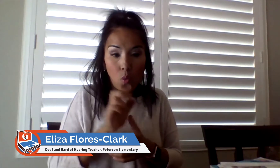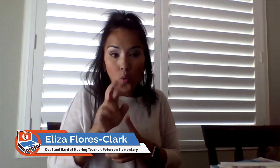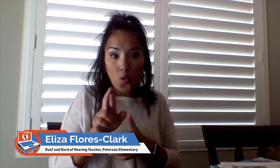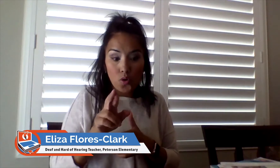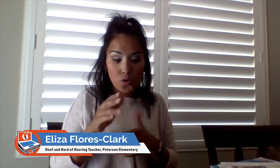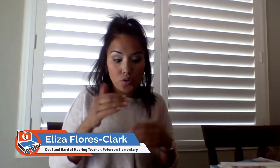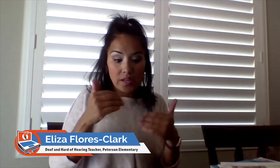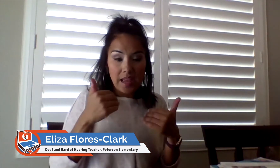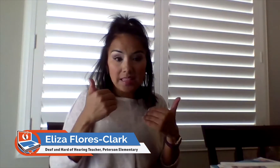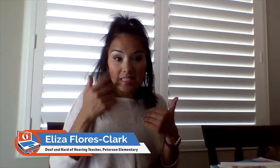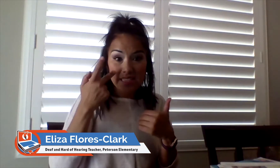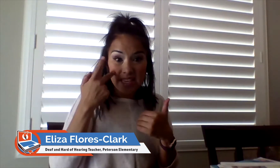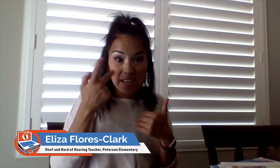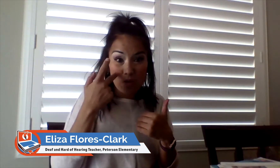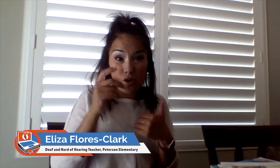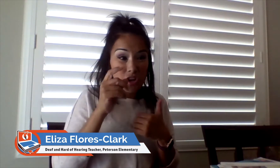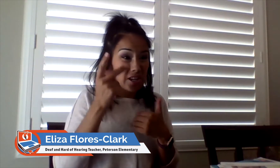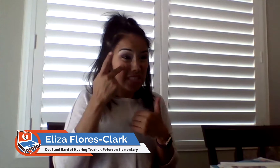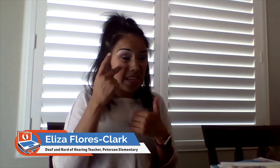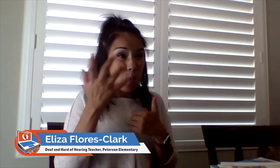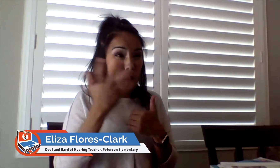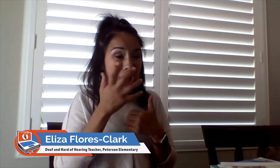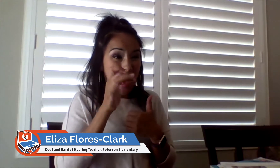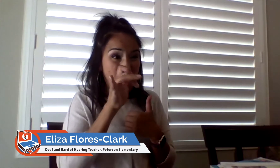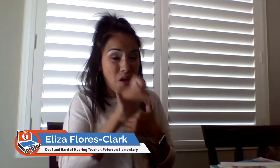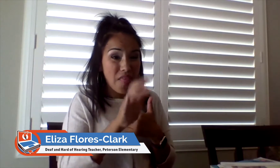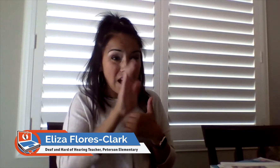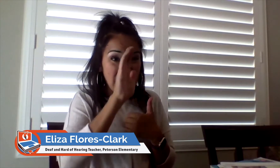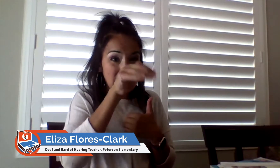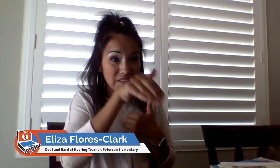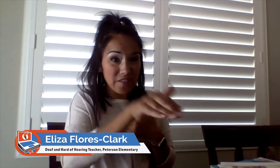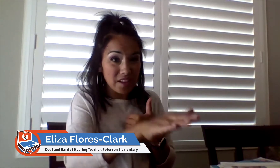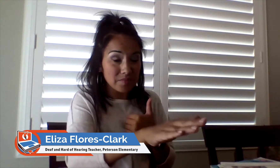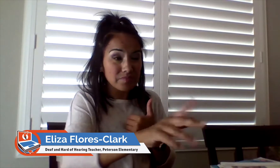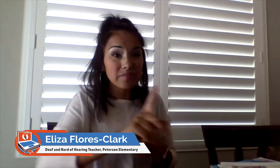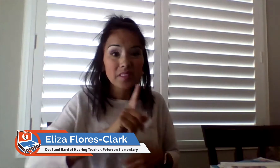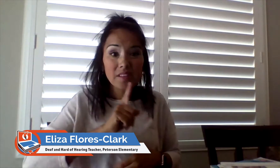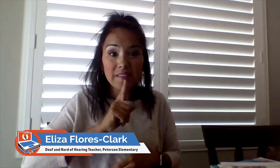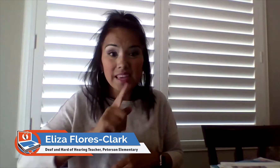Or you could see, or you could say, wow, that elephant is